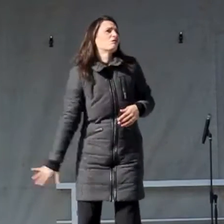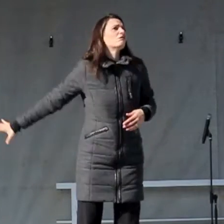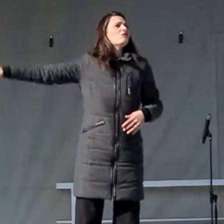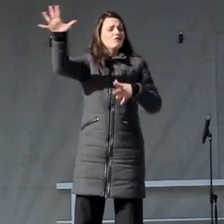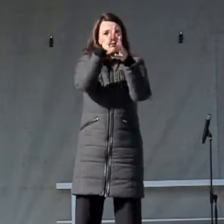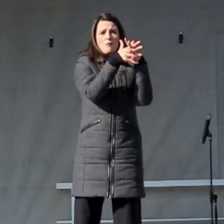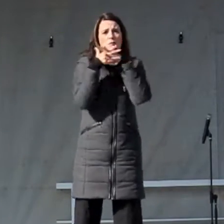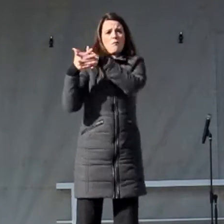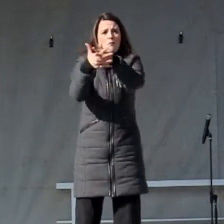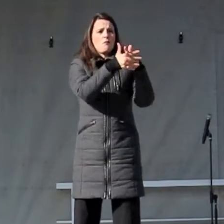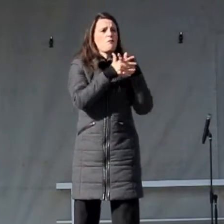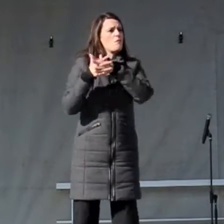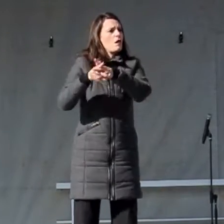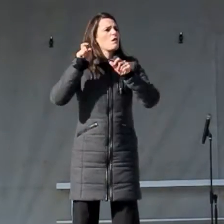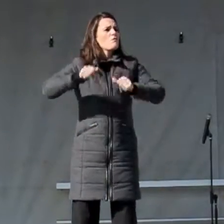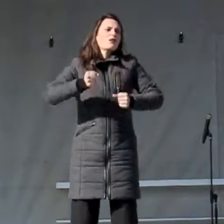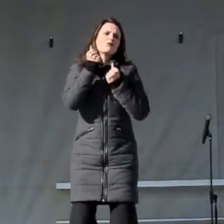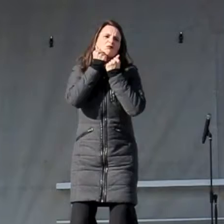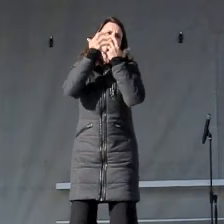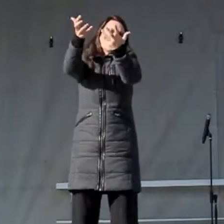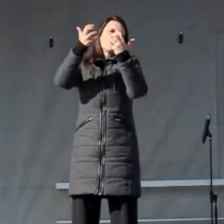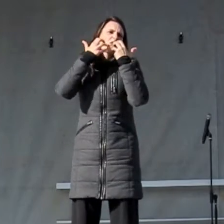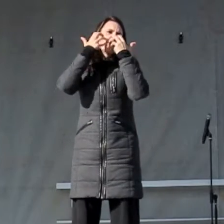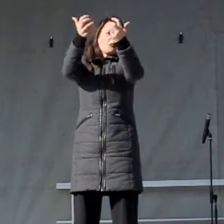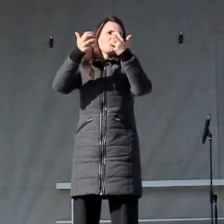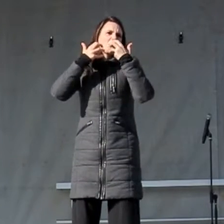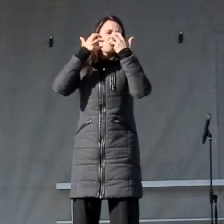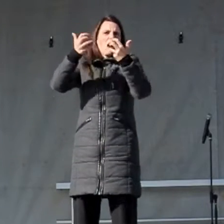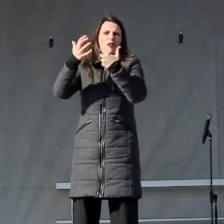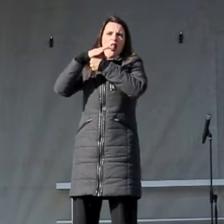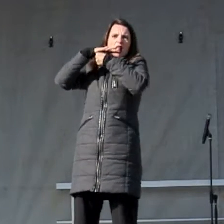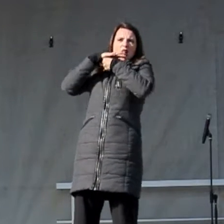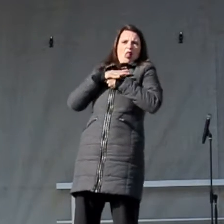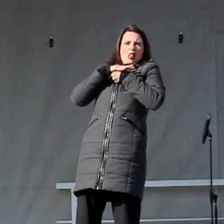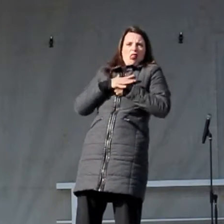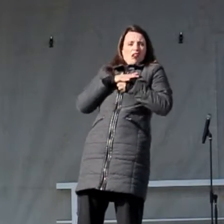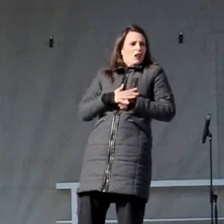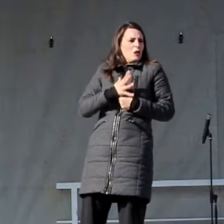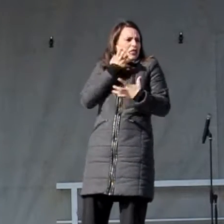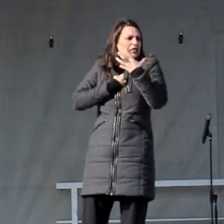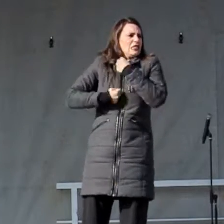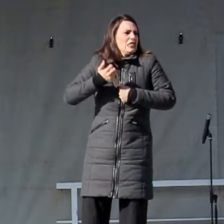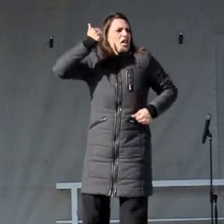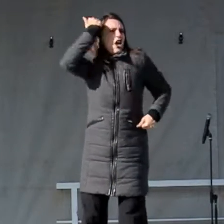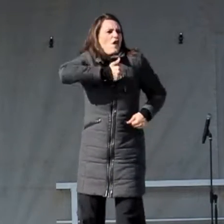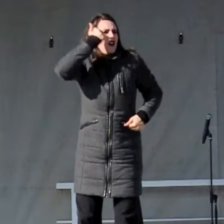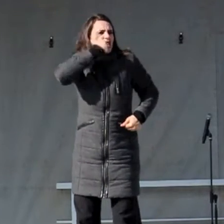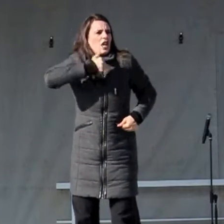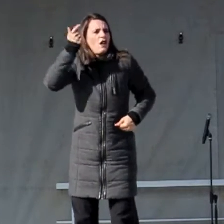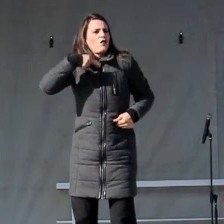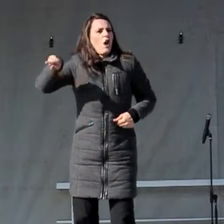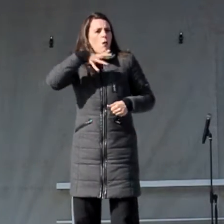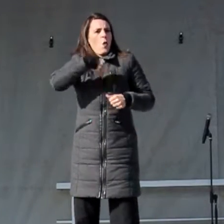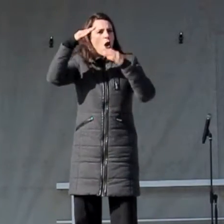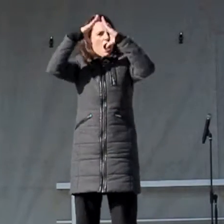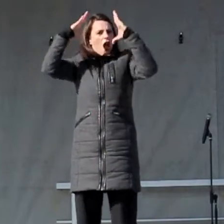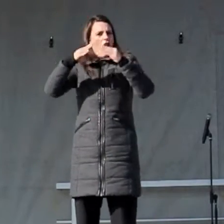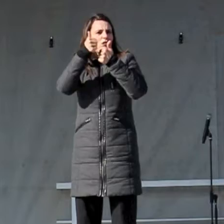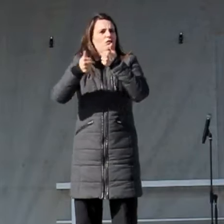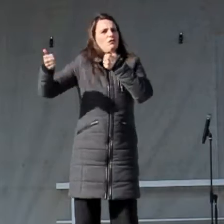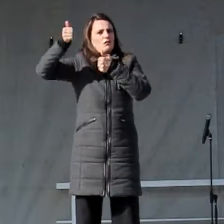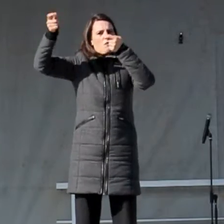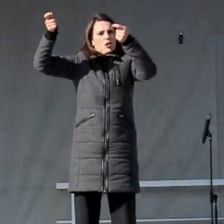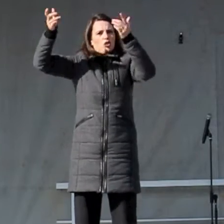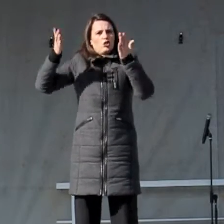continue to rise louder above the devastating hardship we face daily, forced upon us by the White House